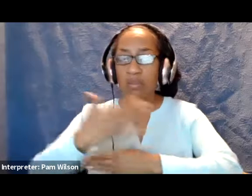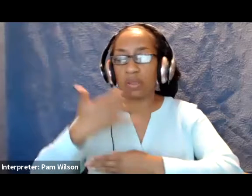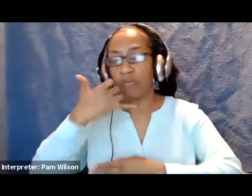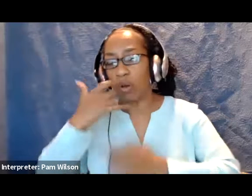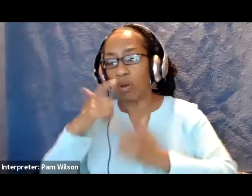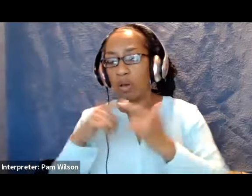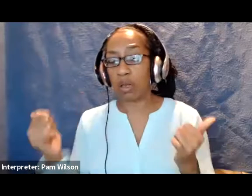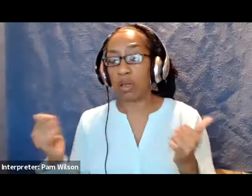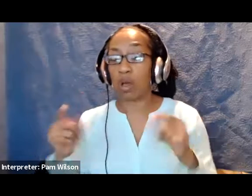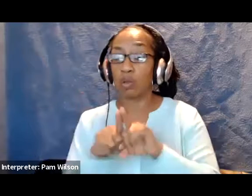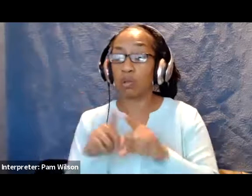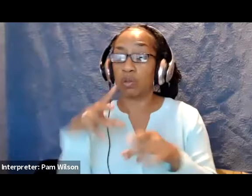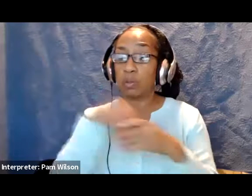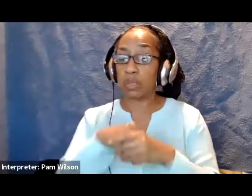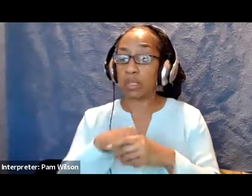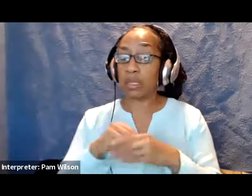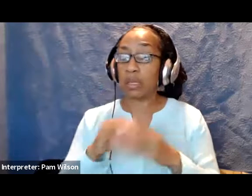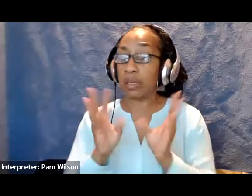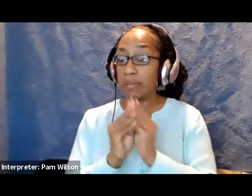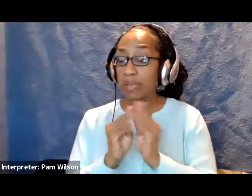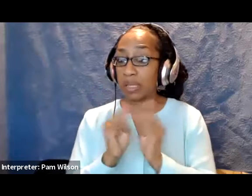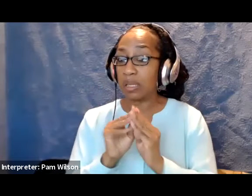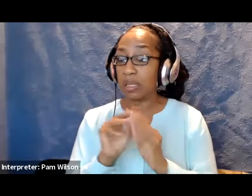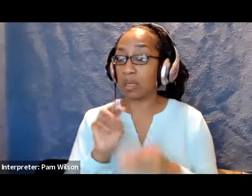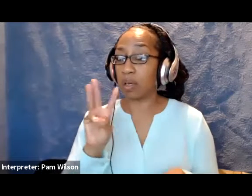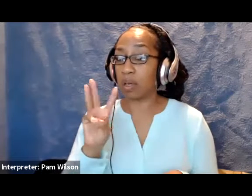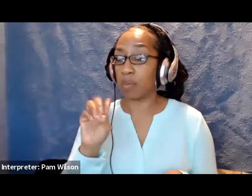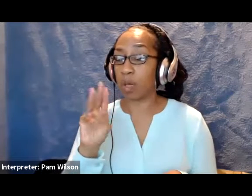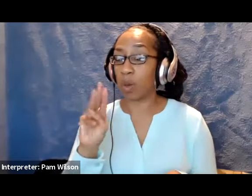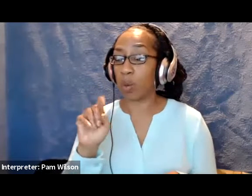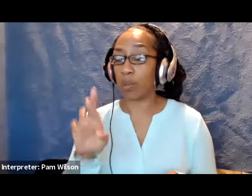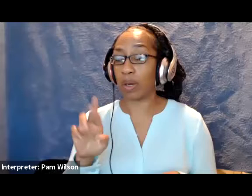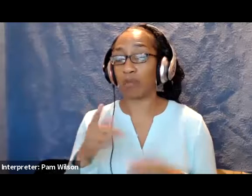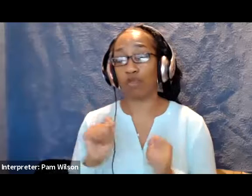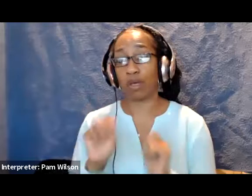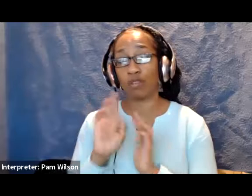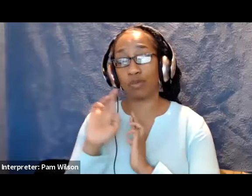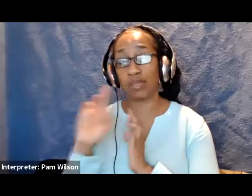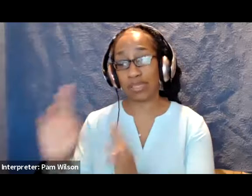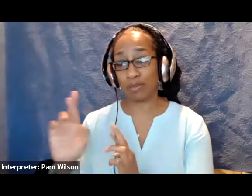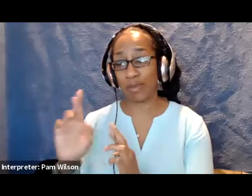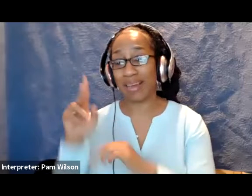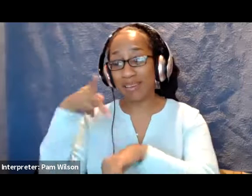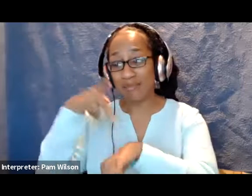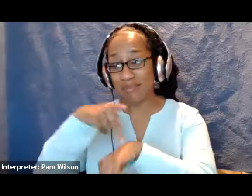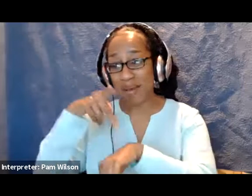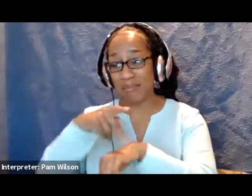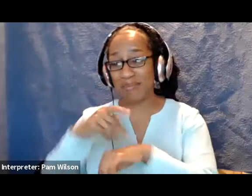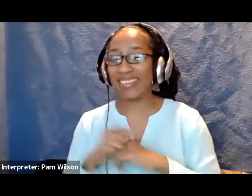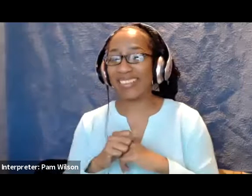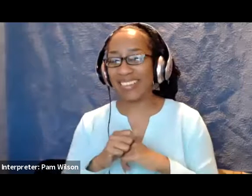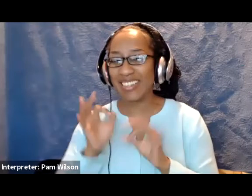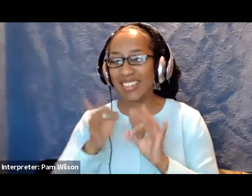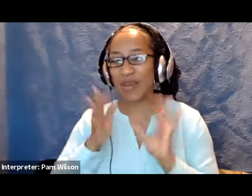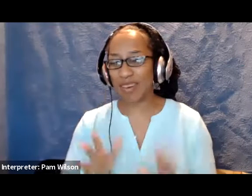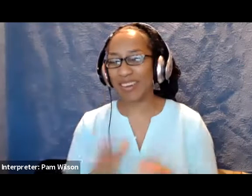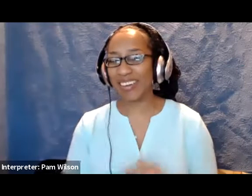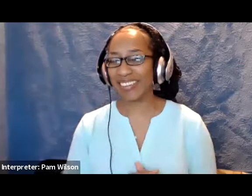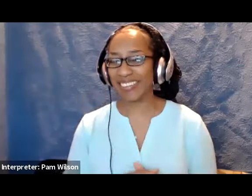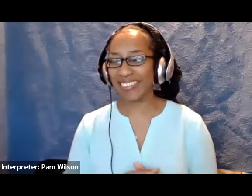meeting. And I'm trying to be respectful of Pam Wilson, who's our